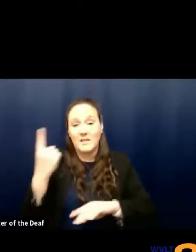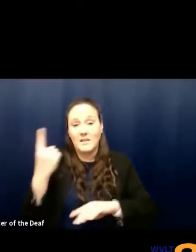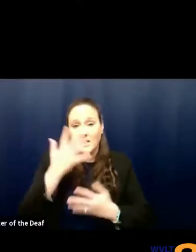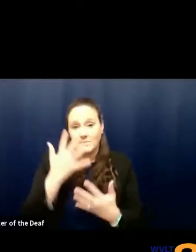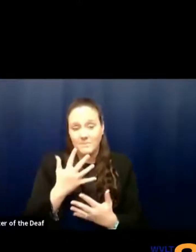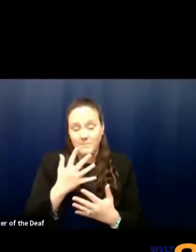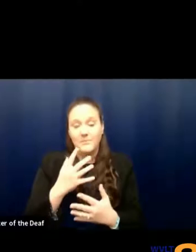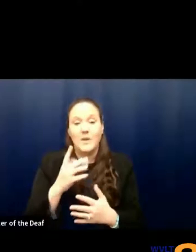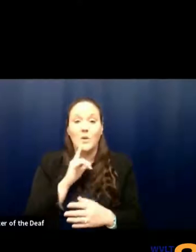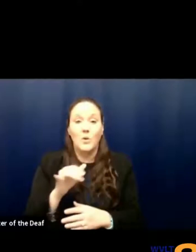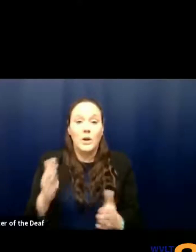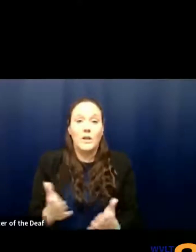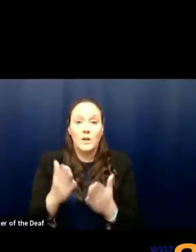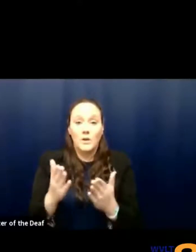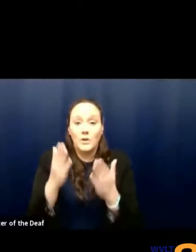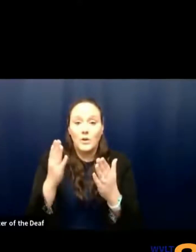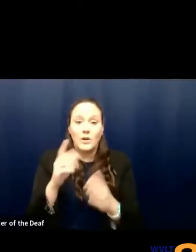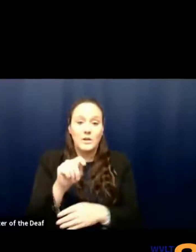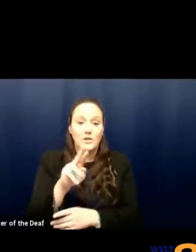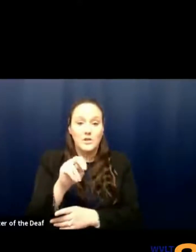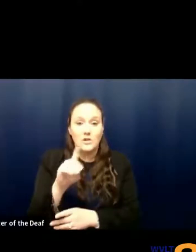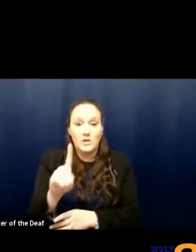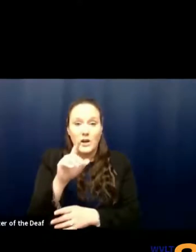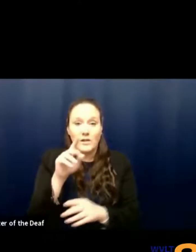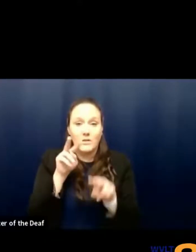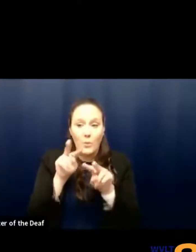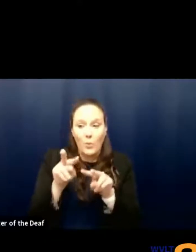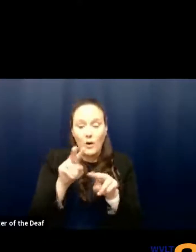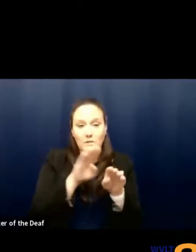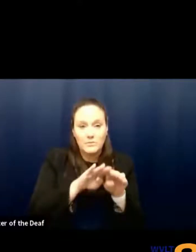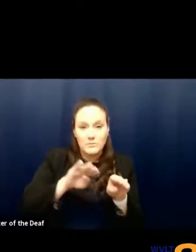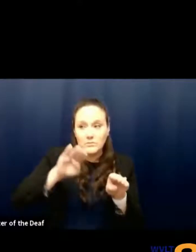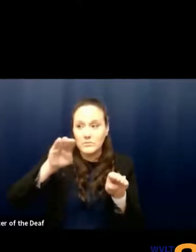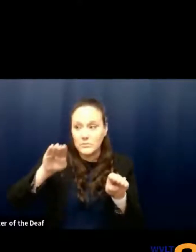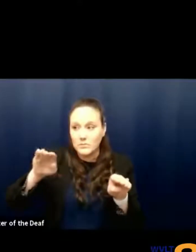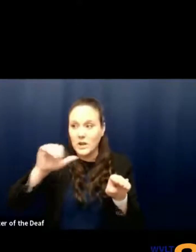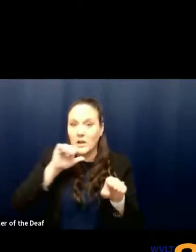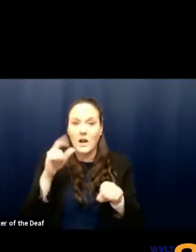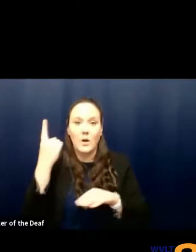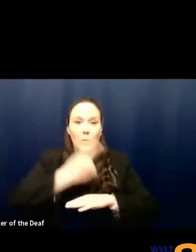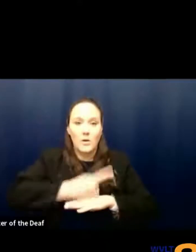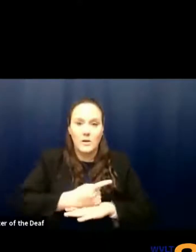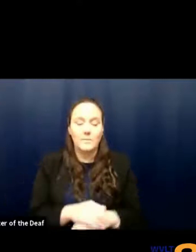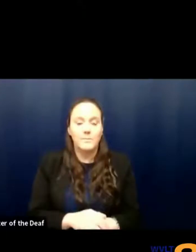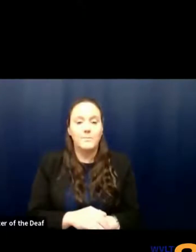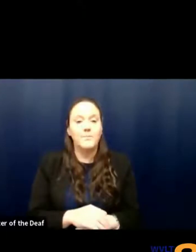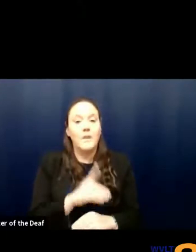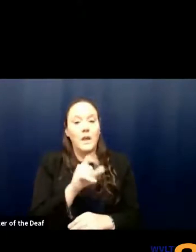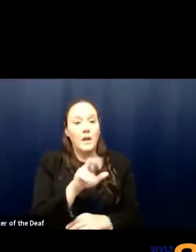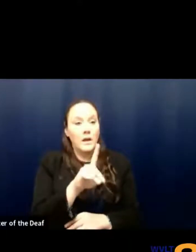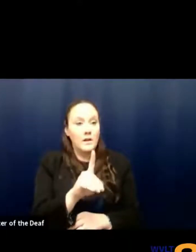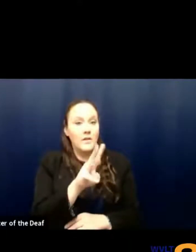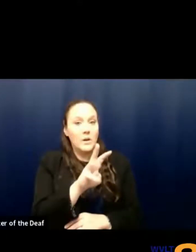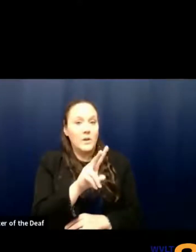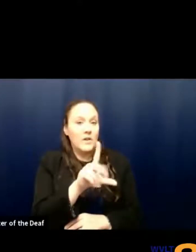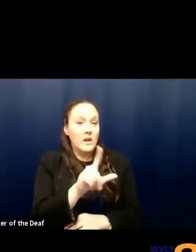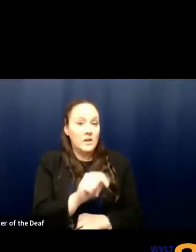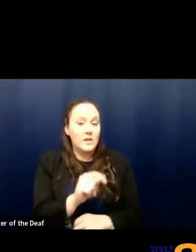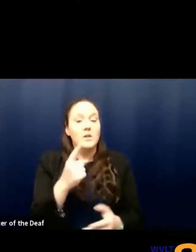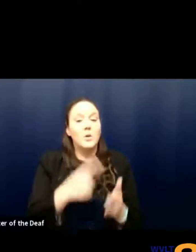encourage those trends to be looked at instead of the day-to-day counts. From David with WBLT, what is the total number